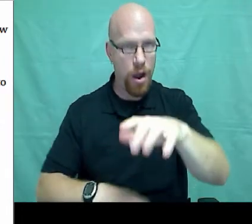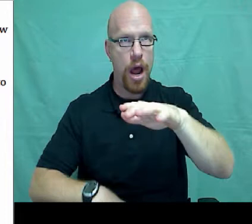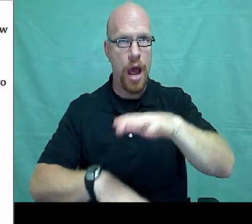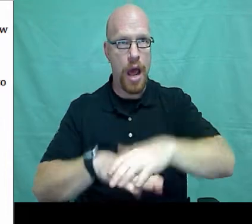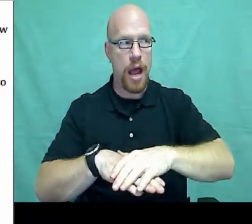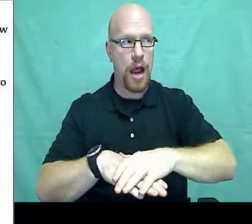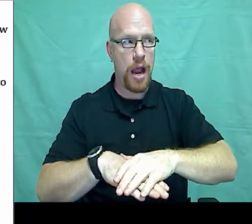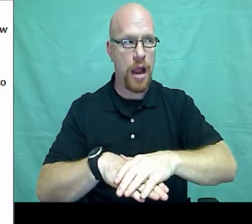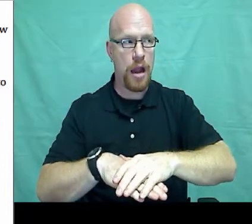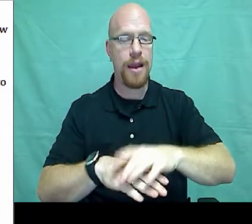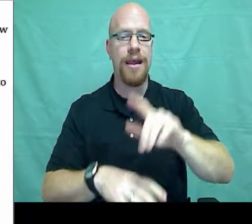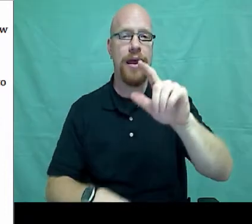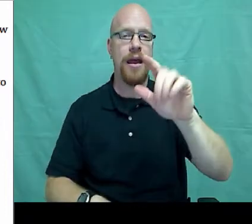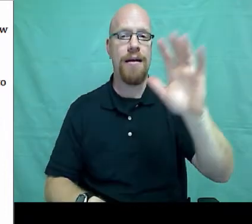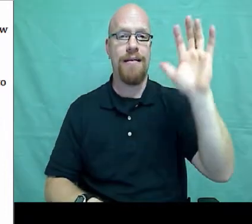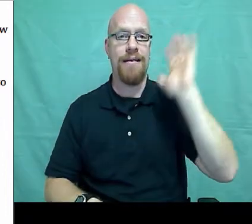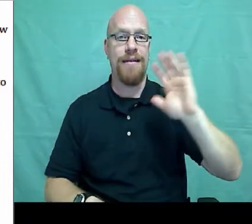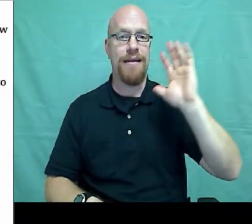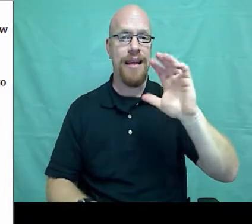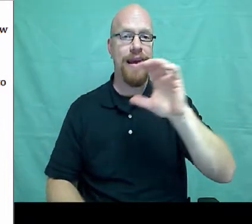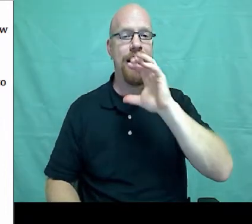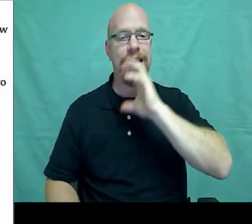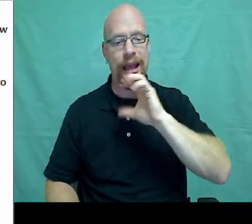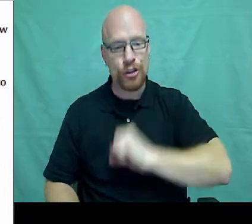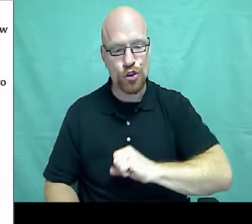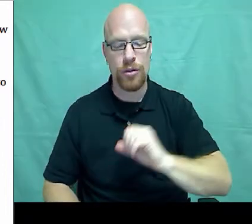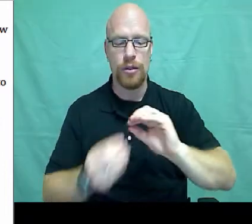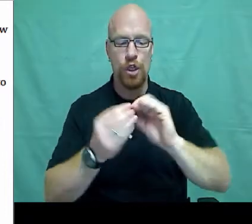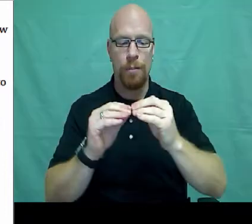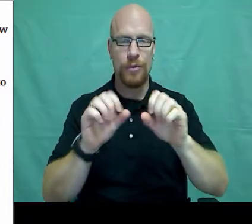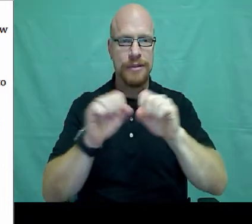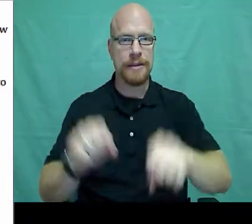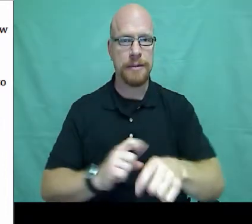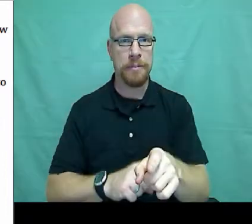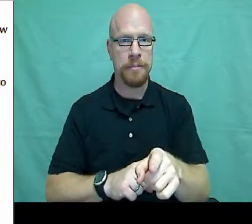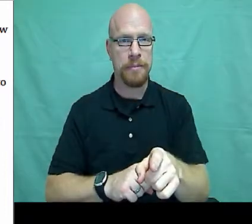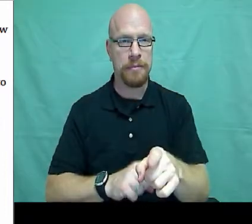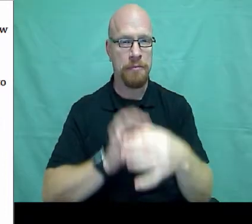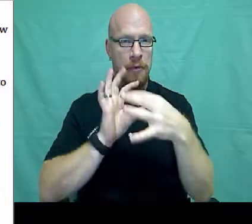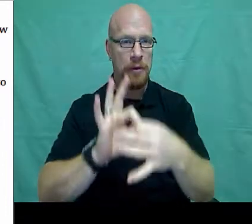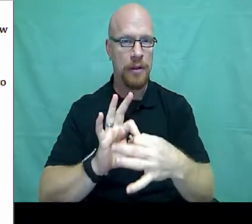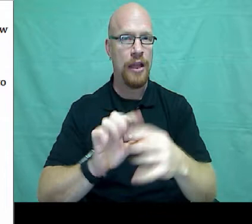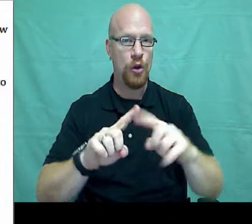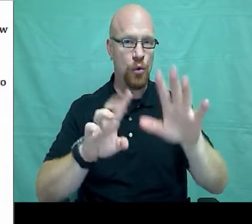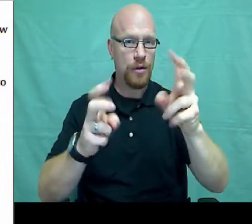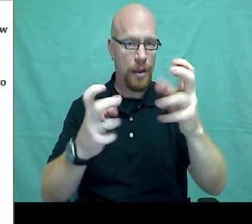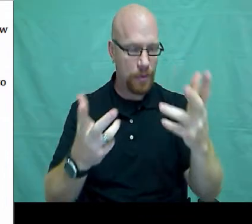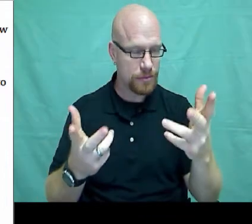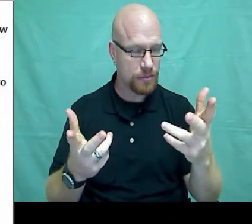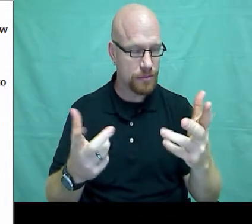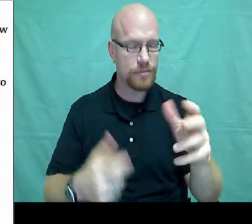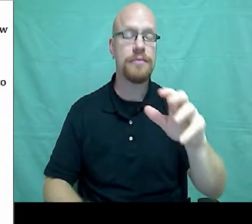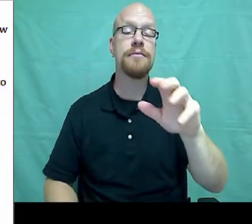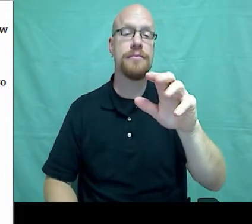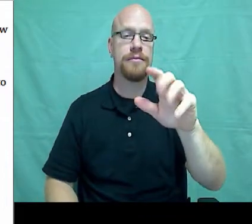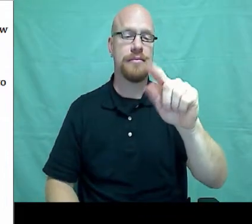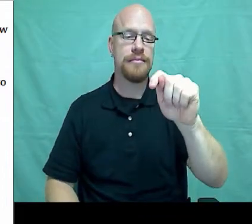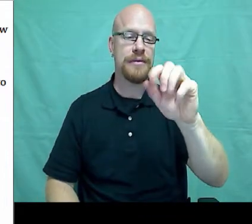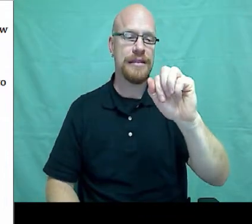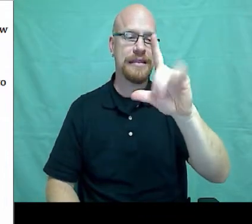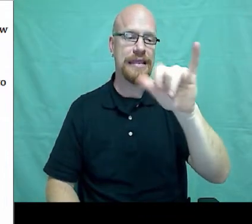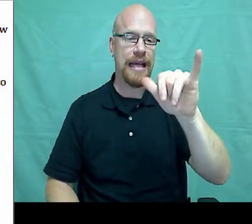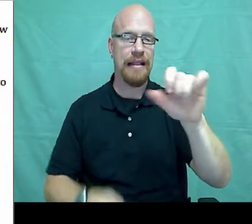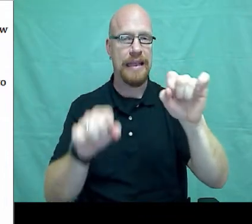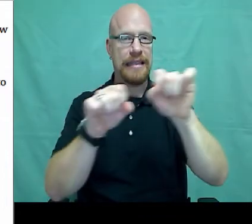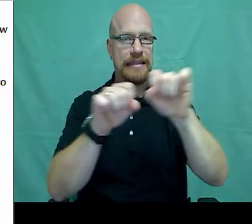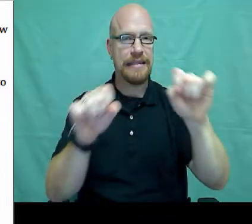example PowerPoint. Now, it's not on automobiles, it's on ancient number systems related to this topic. It's a